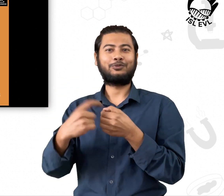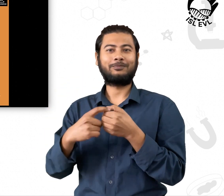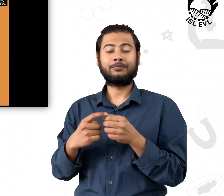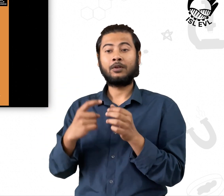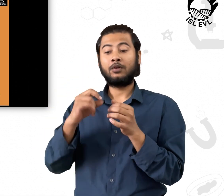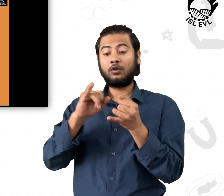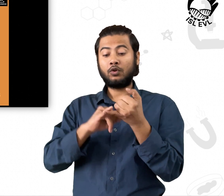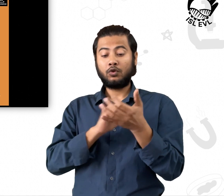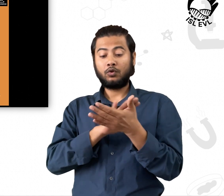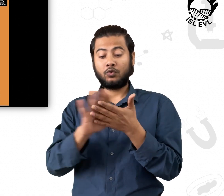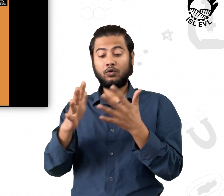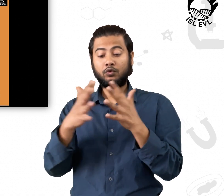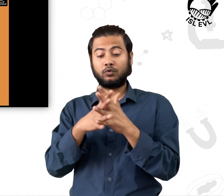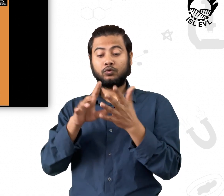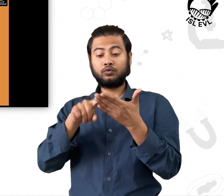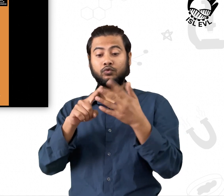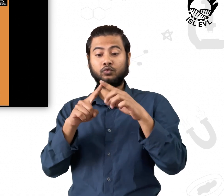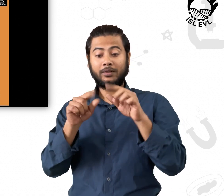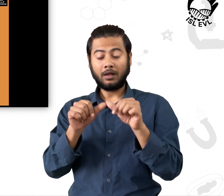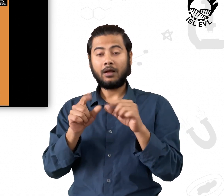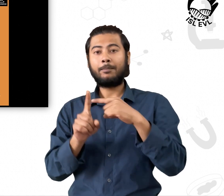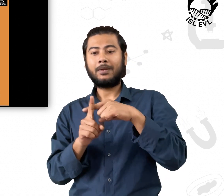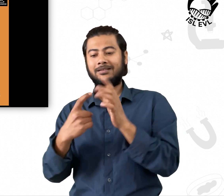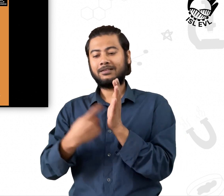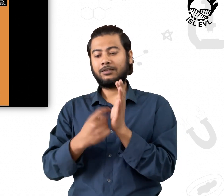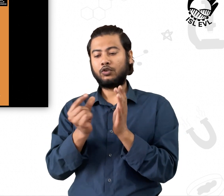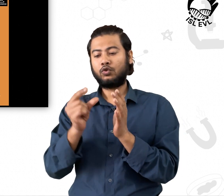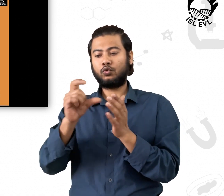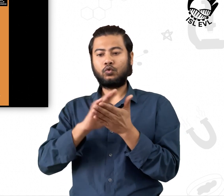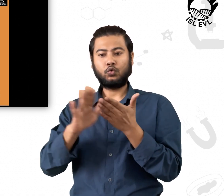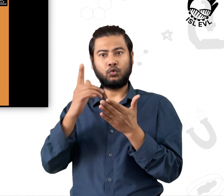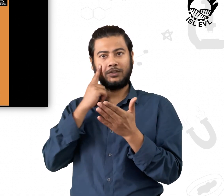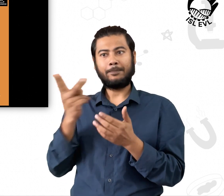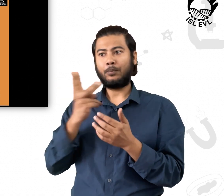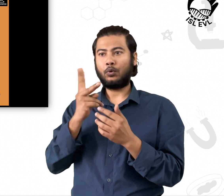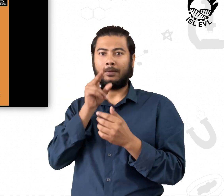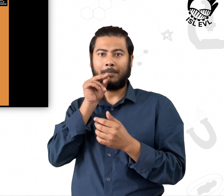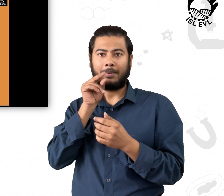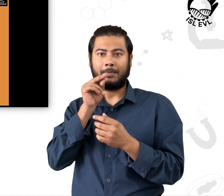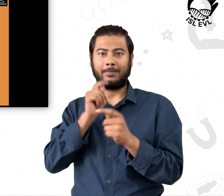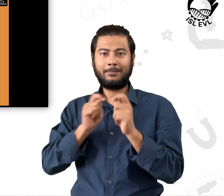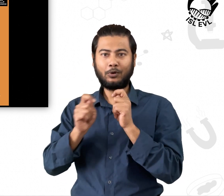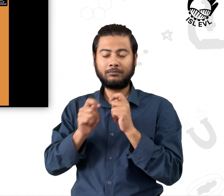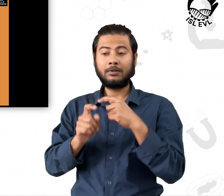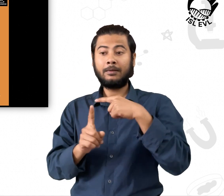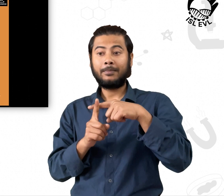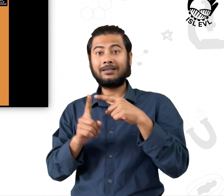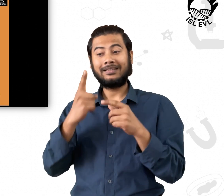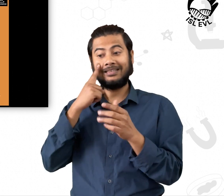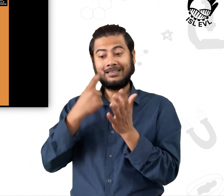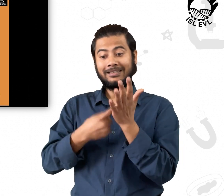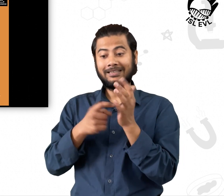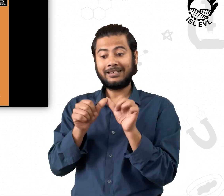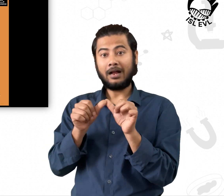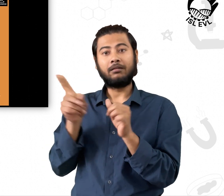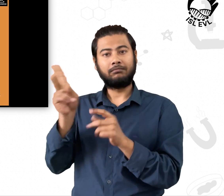Twitter. Shweta N. Hegde and Ruchi Manglunia are the hosts for the podcast. Ira Zibu edited this episode